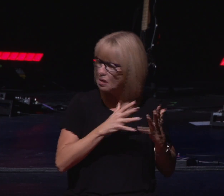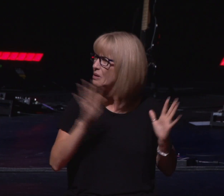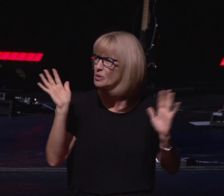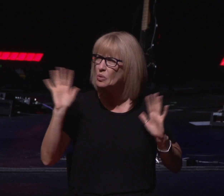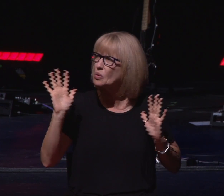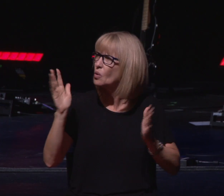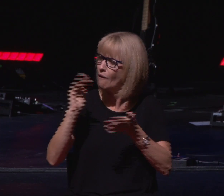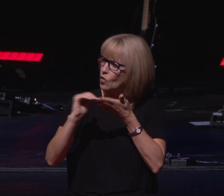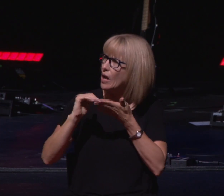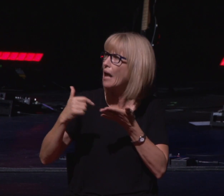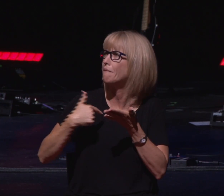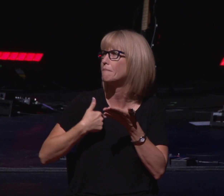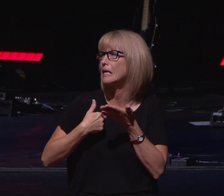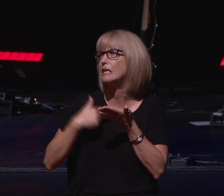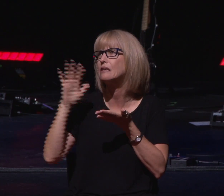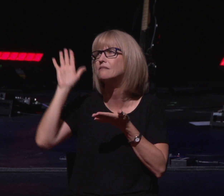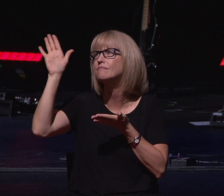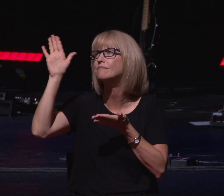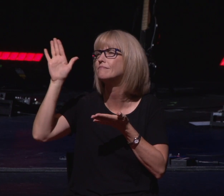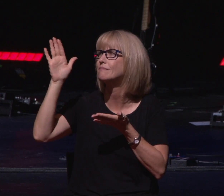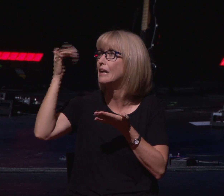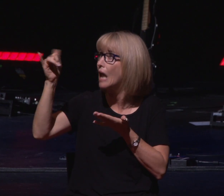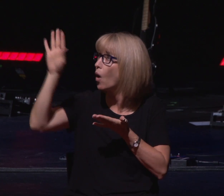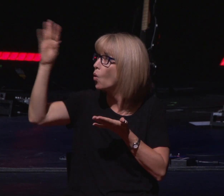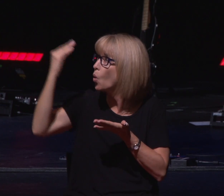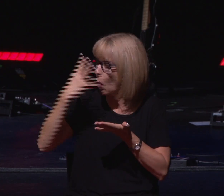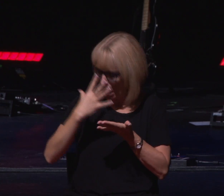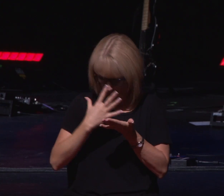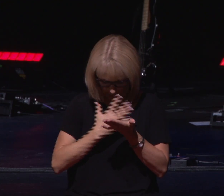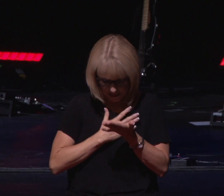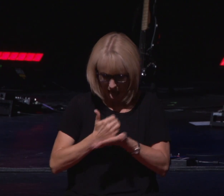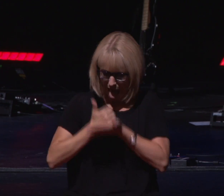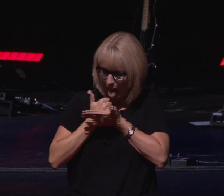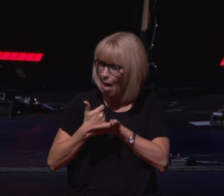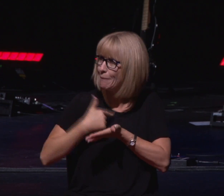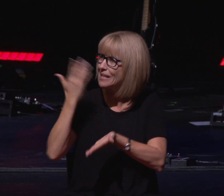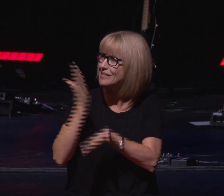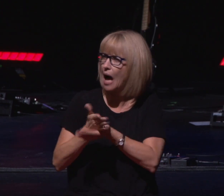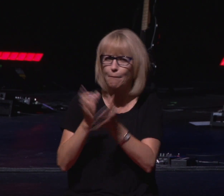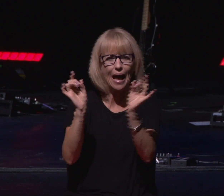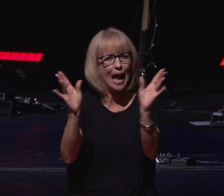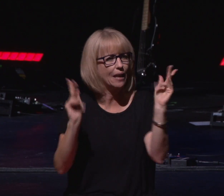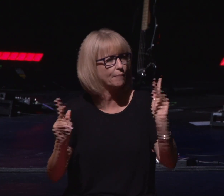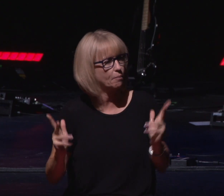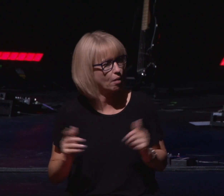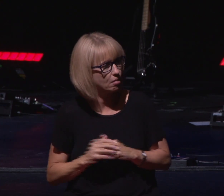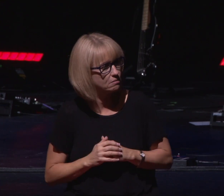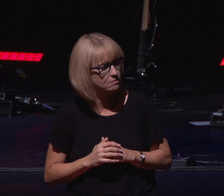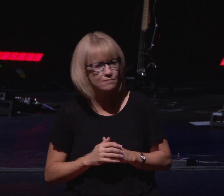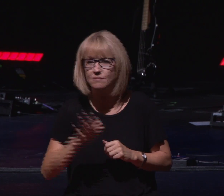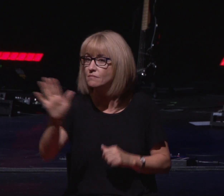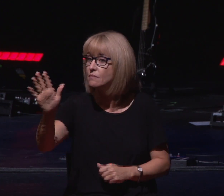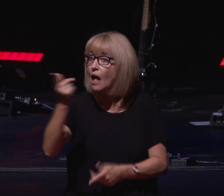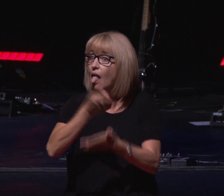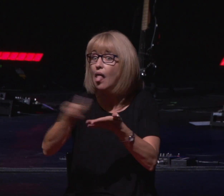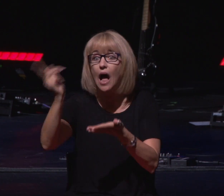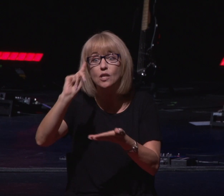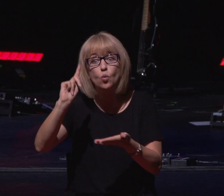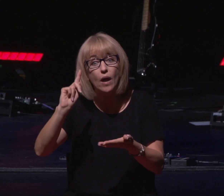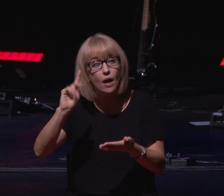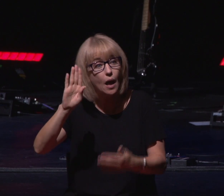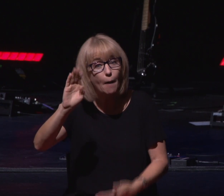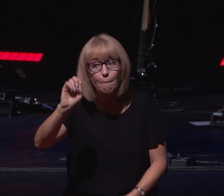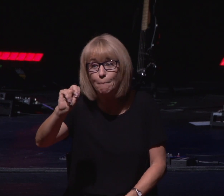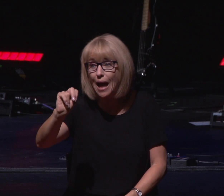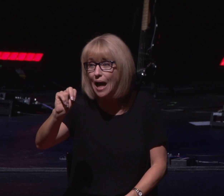others, and realize it's only through his grace that we overcome the hatred in his life. Last week, Ben shared on hatred. I would say this